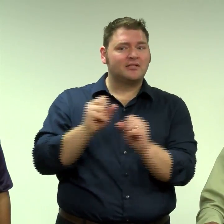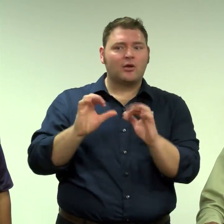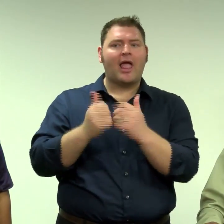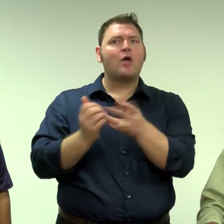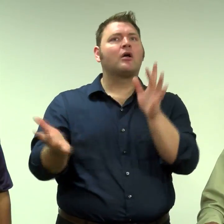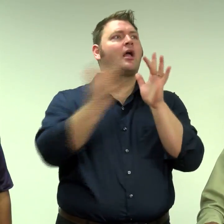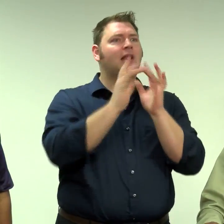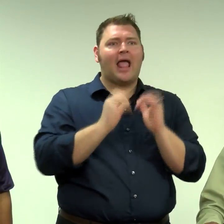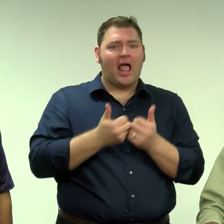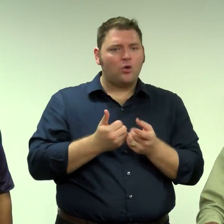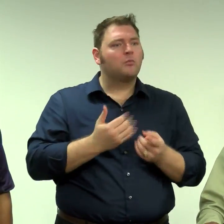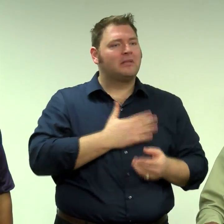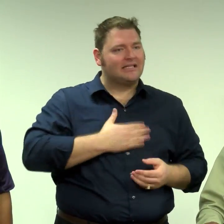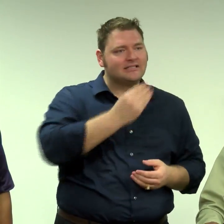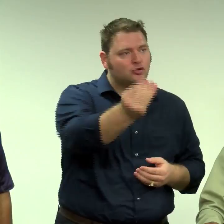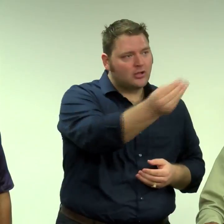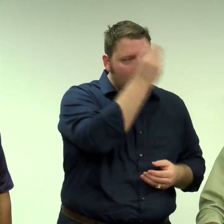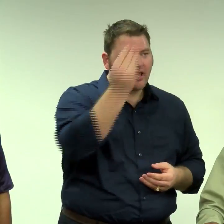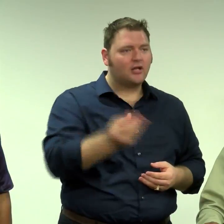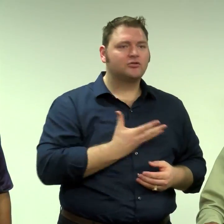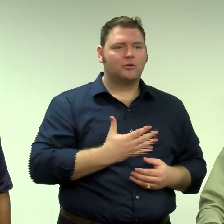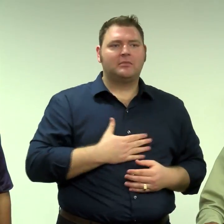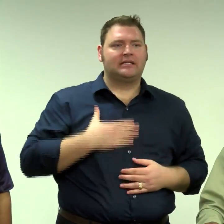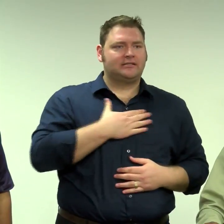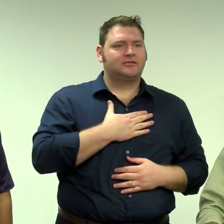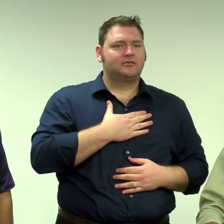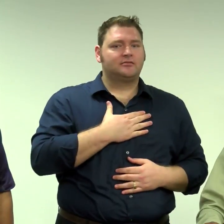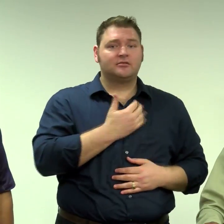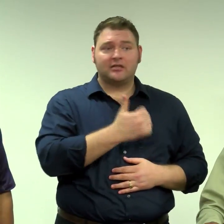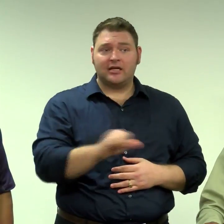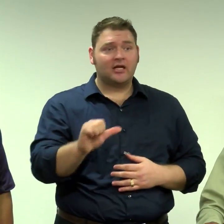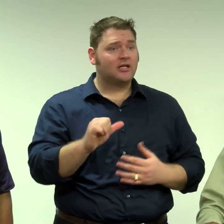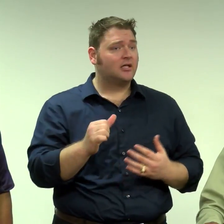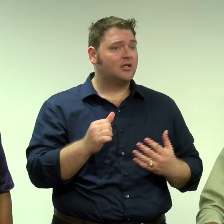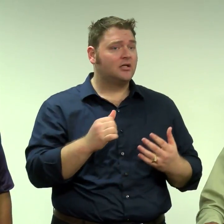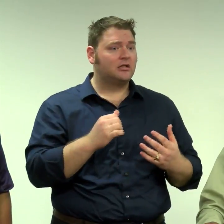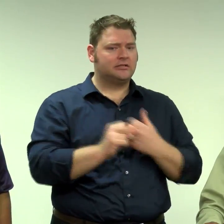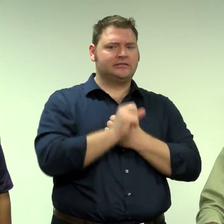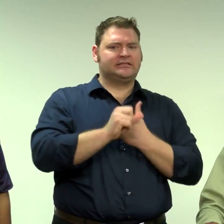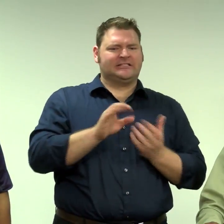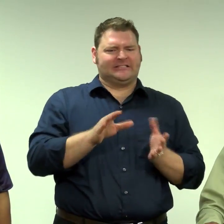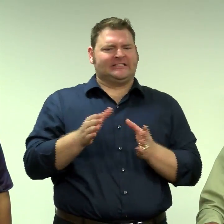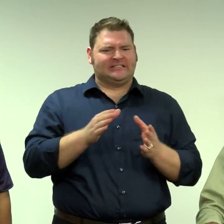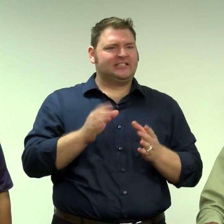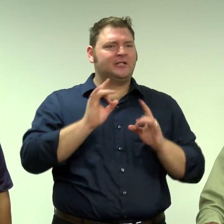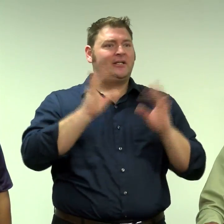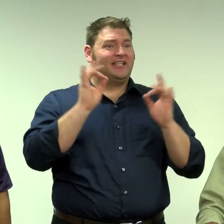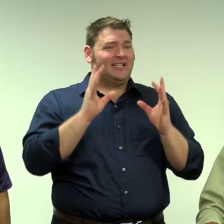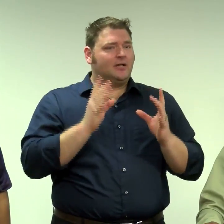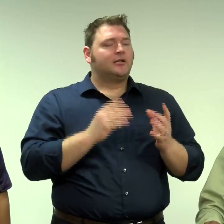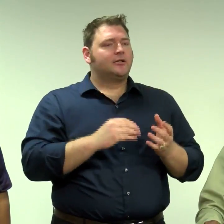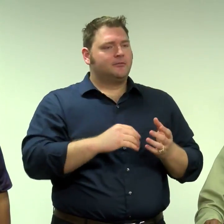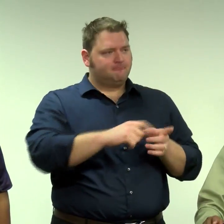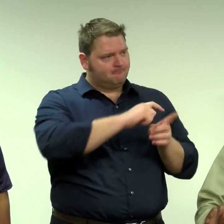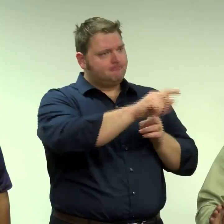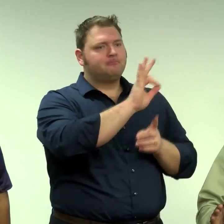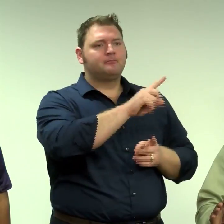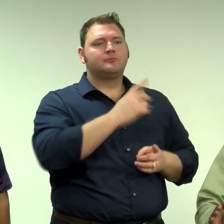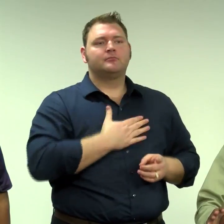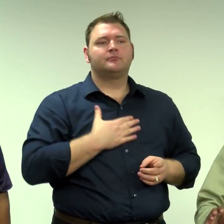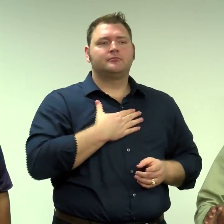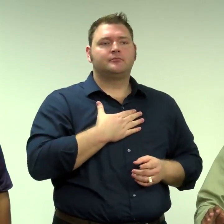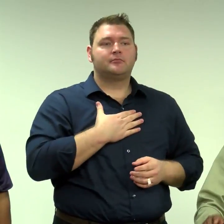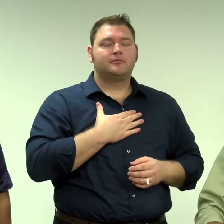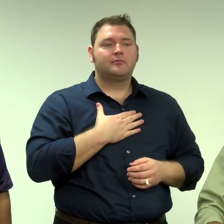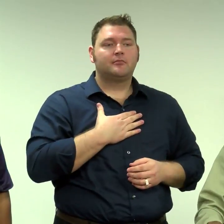know. Any life-threatening situations, please let us know and continue to use 911. I'm going to ask you again for this day to stay off the